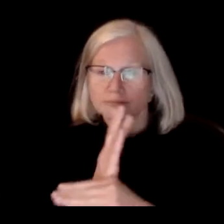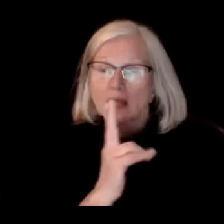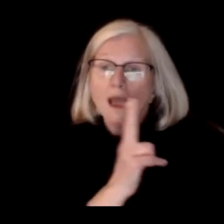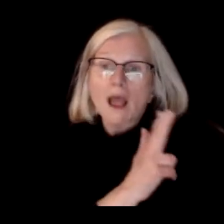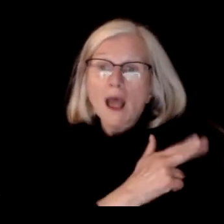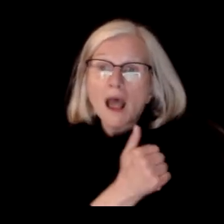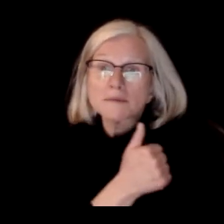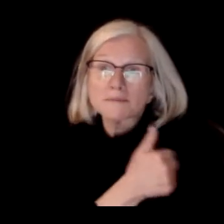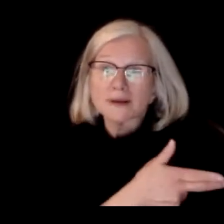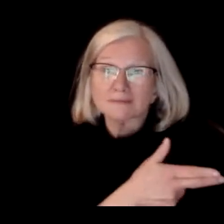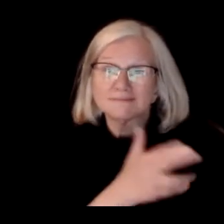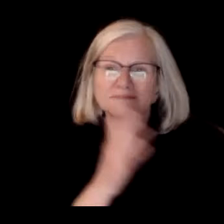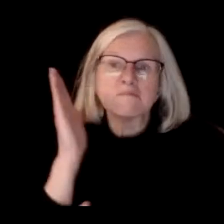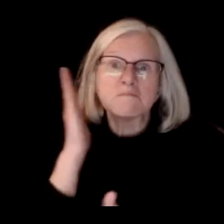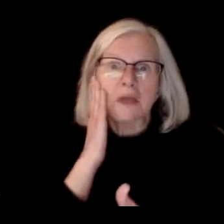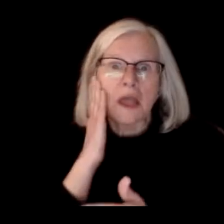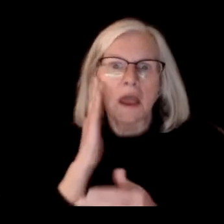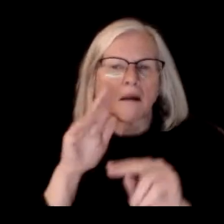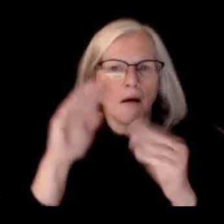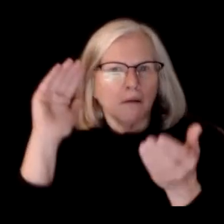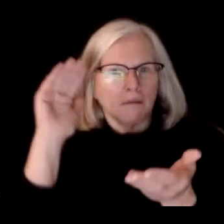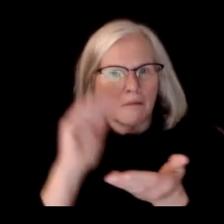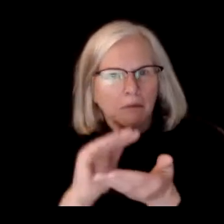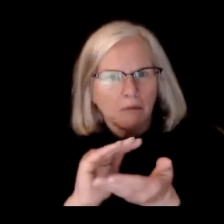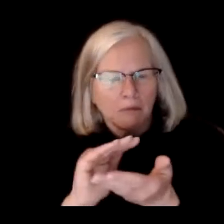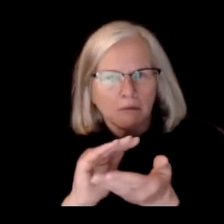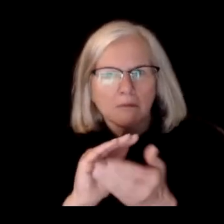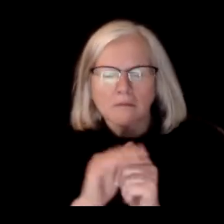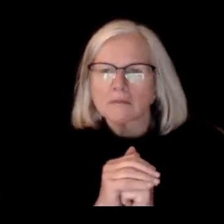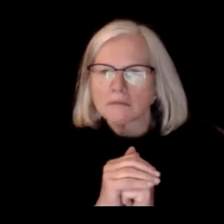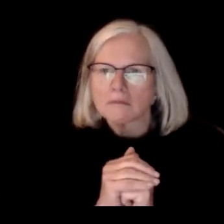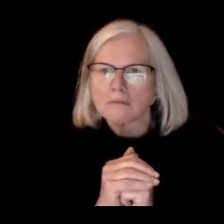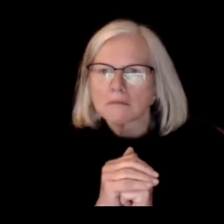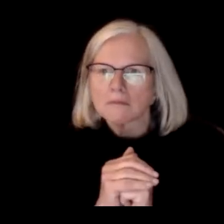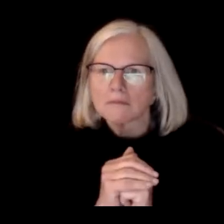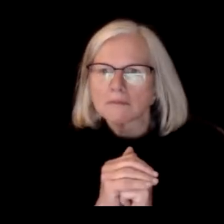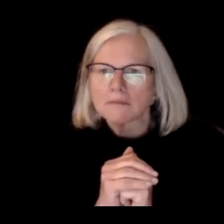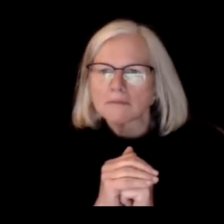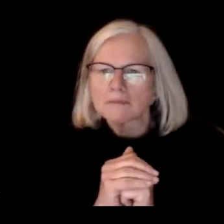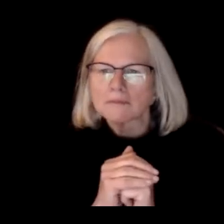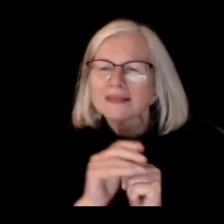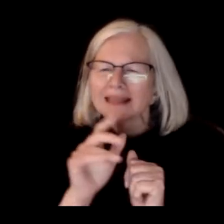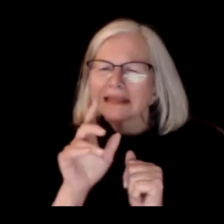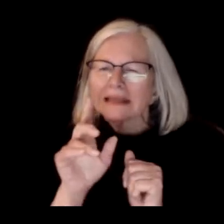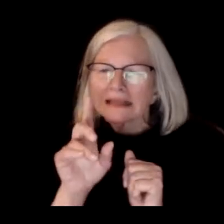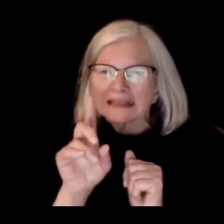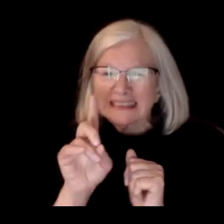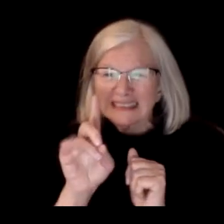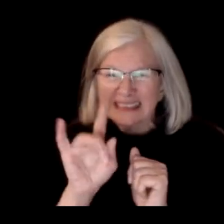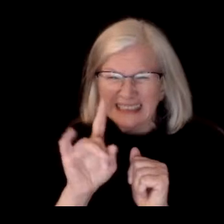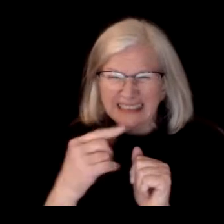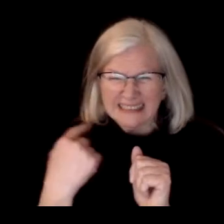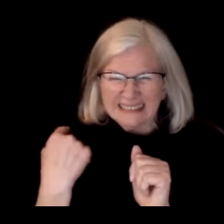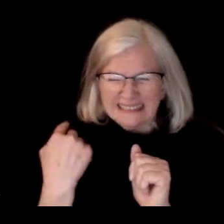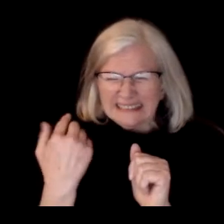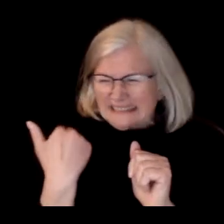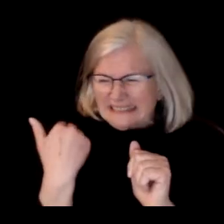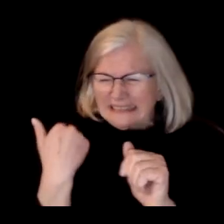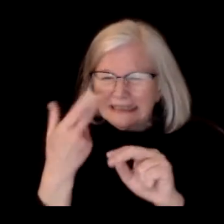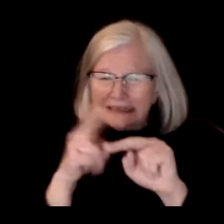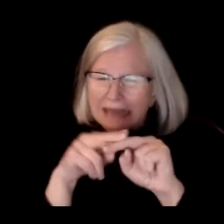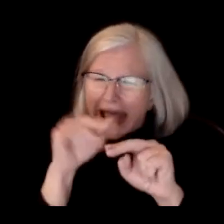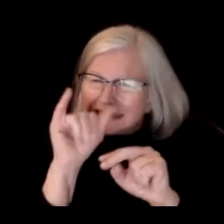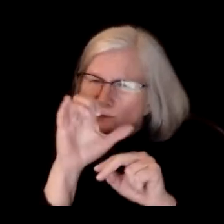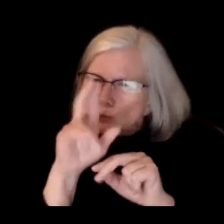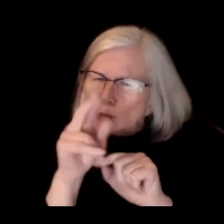again yesterday. There was just a slight increase in the number of ICU beds in use, but overall